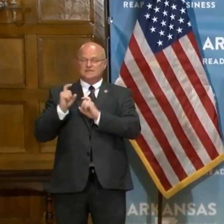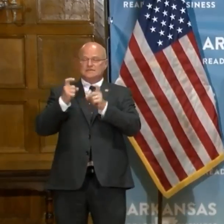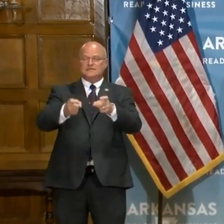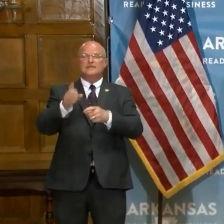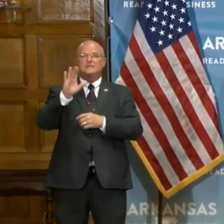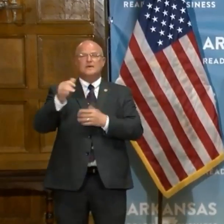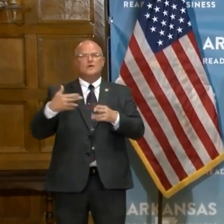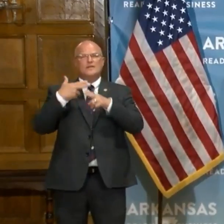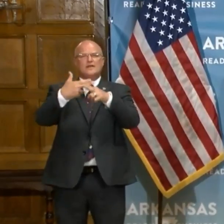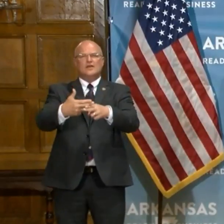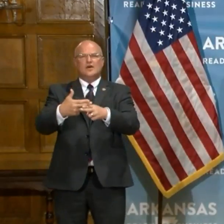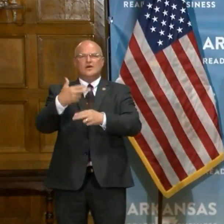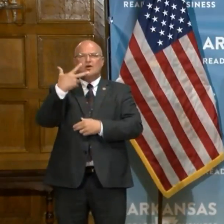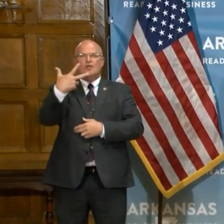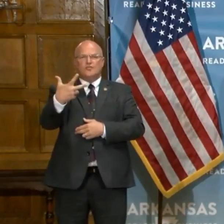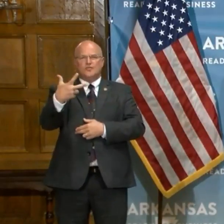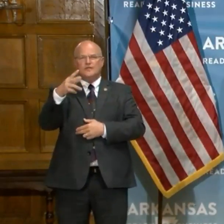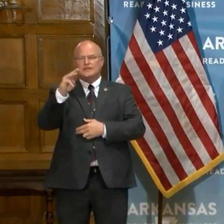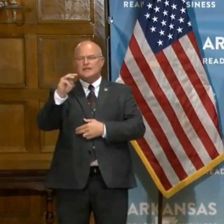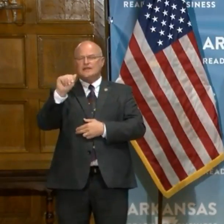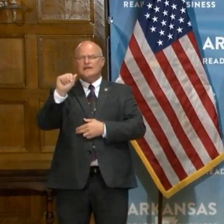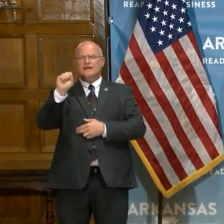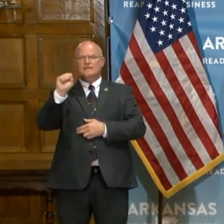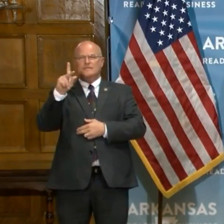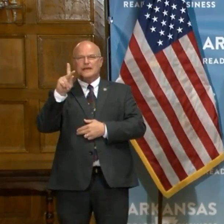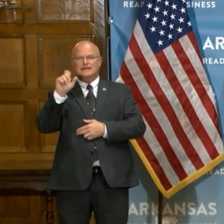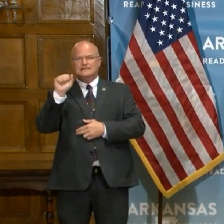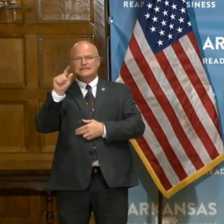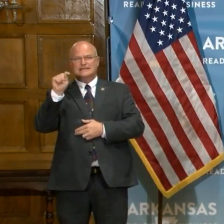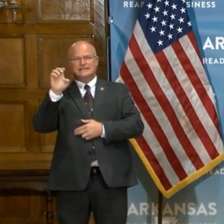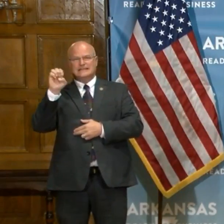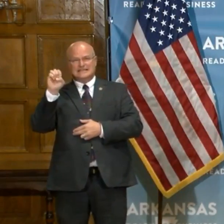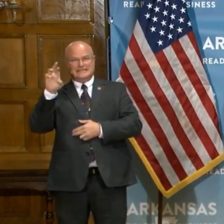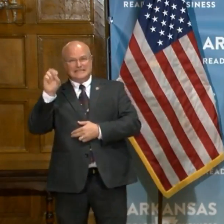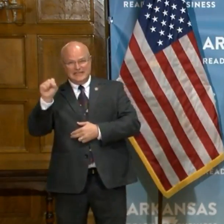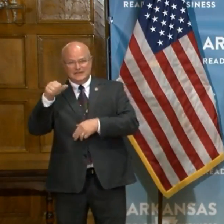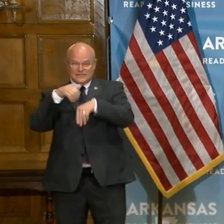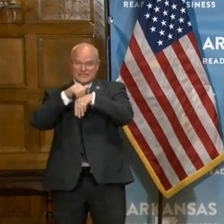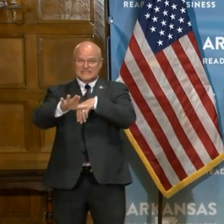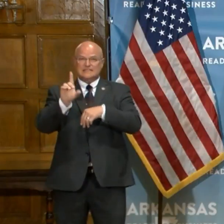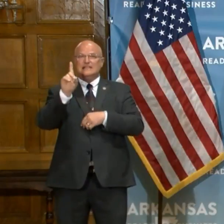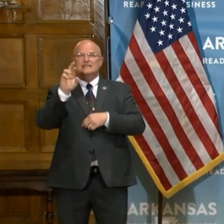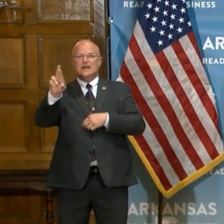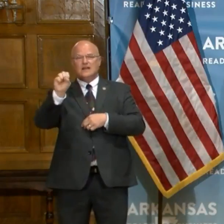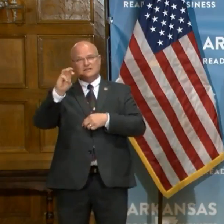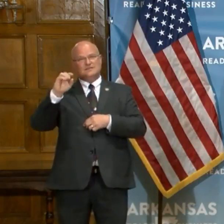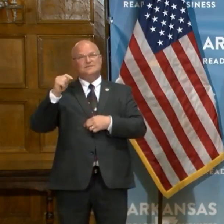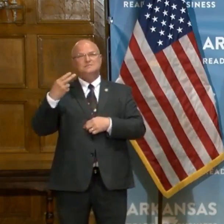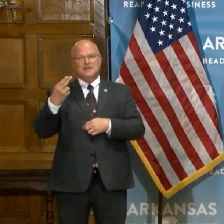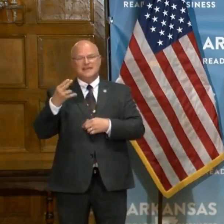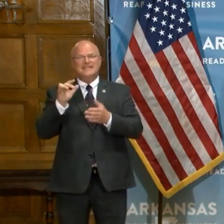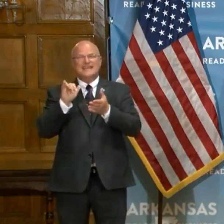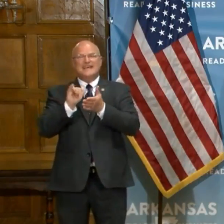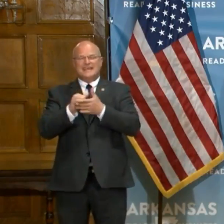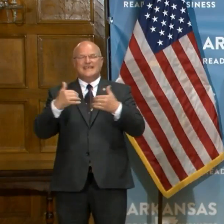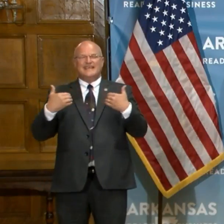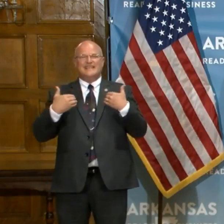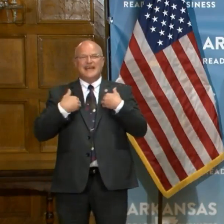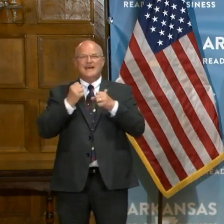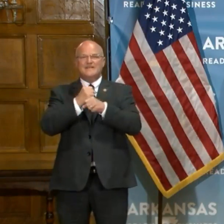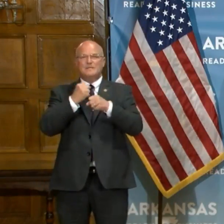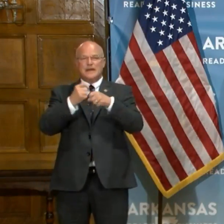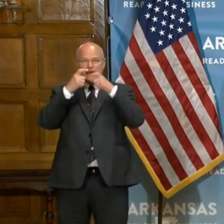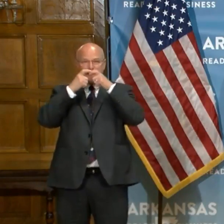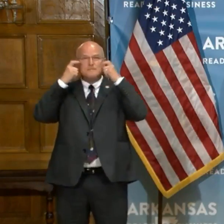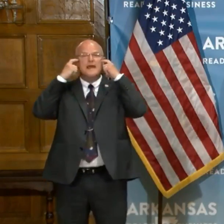presented by what they call the Three Masketeers that was sent to Dr. Smith that have